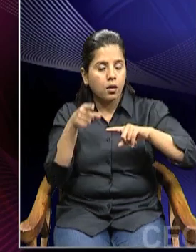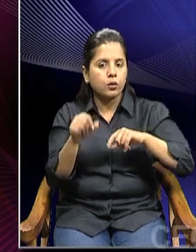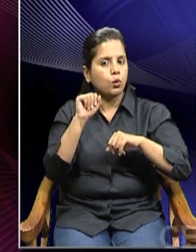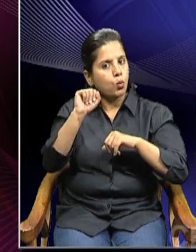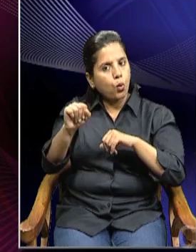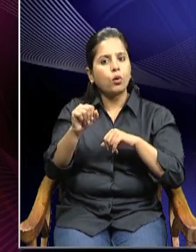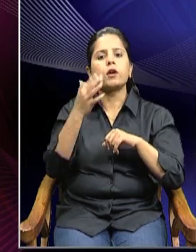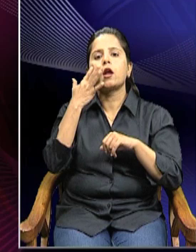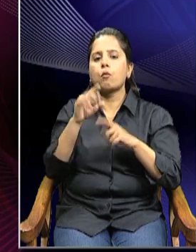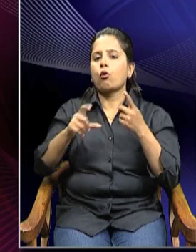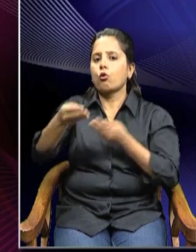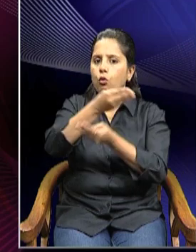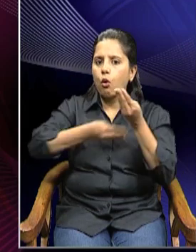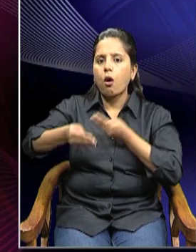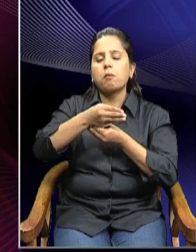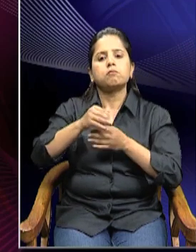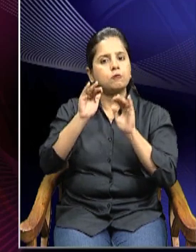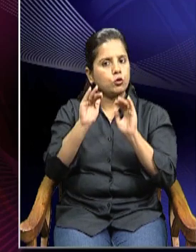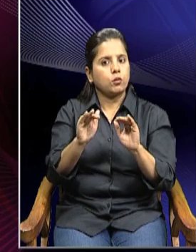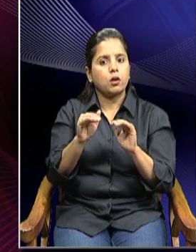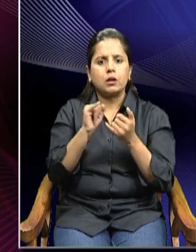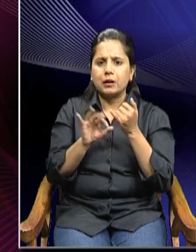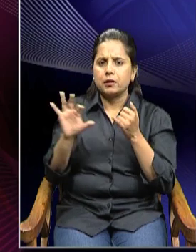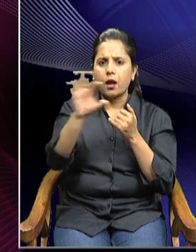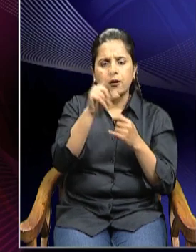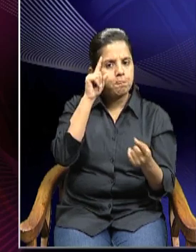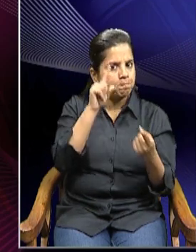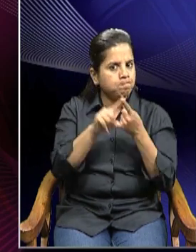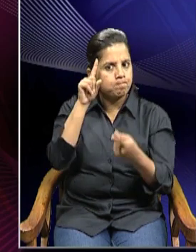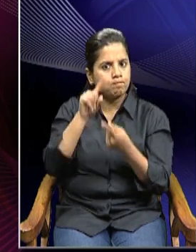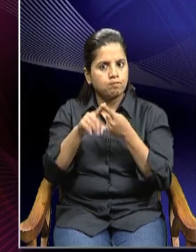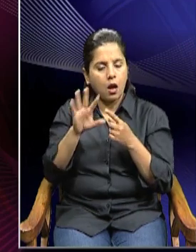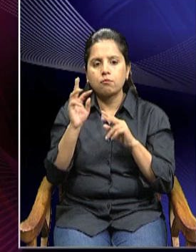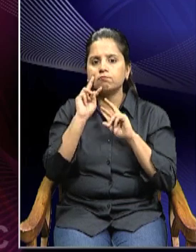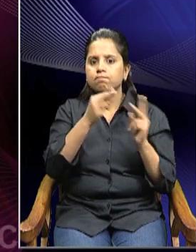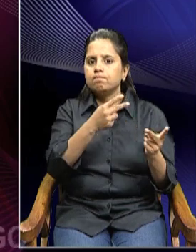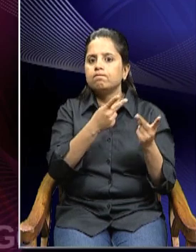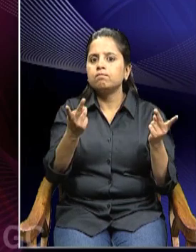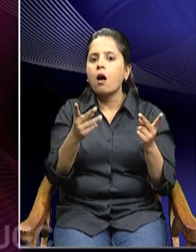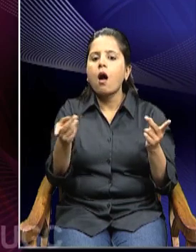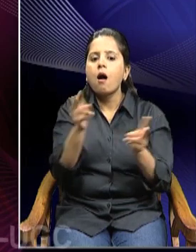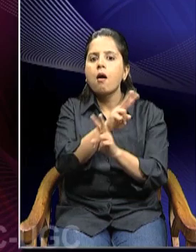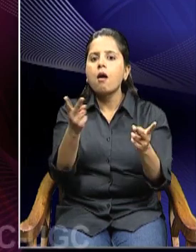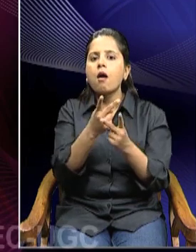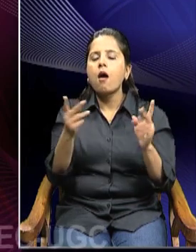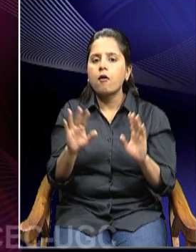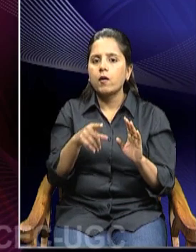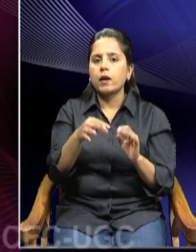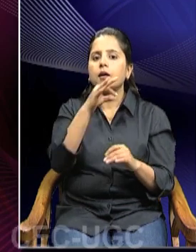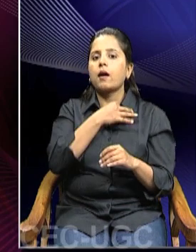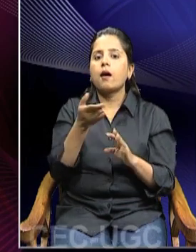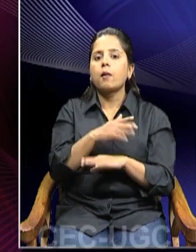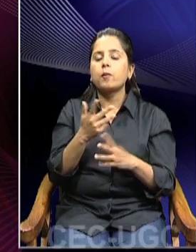commerce. These states have mutual and reciprocal relations. They gain